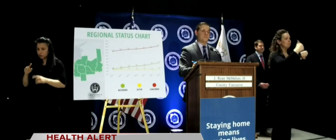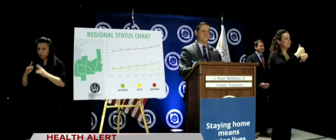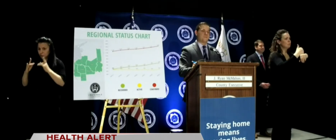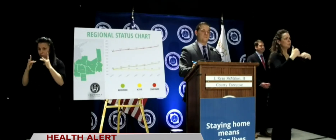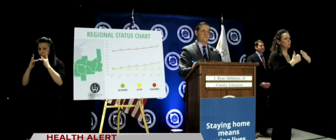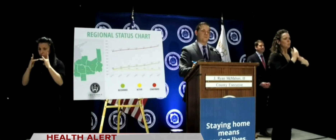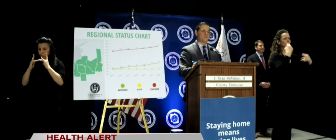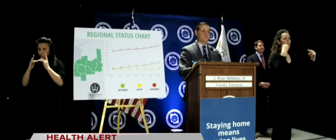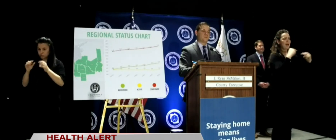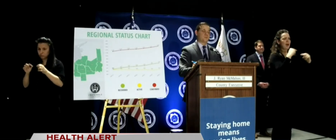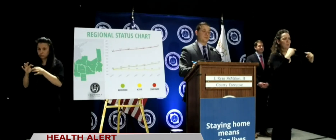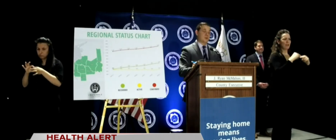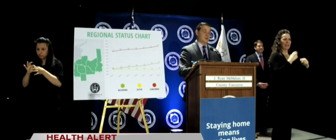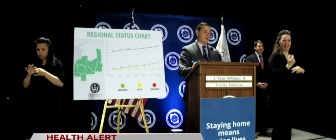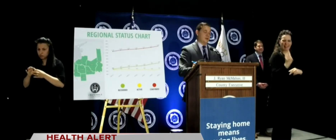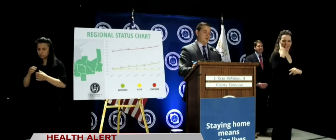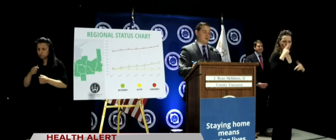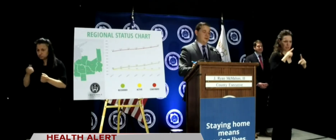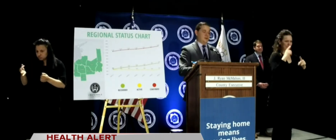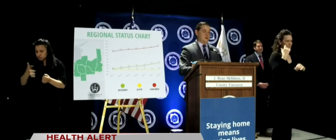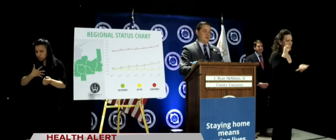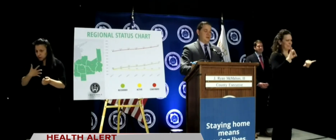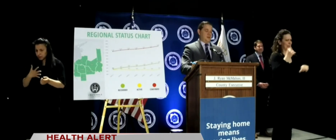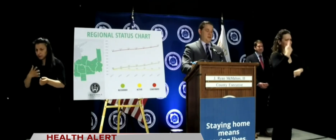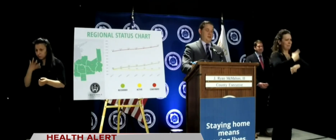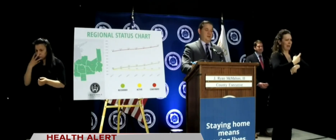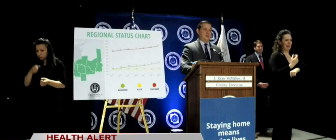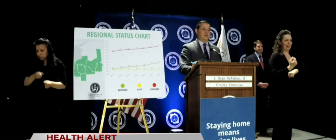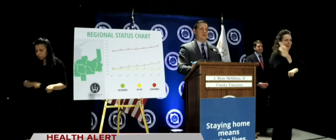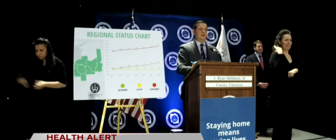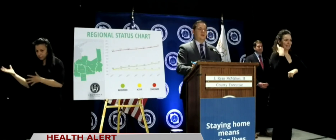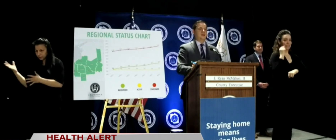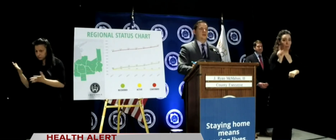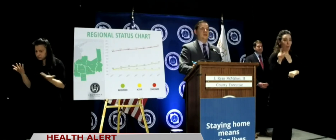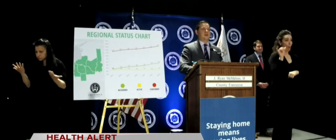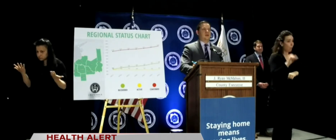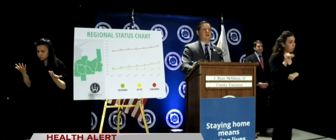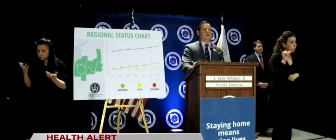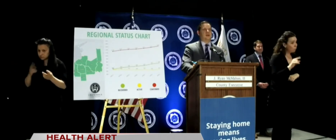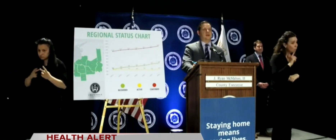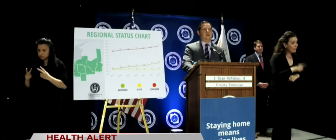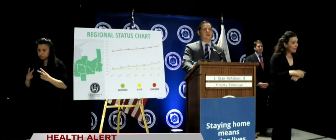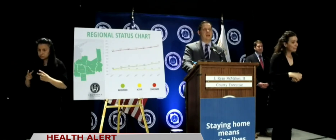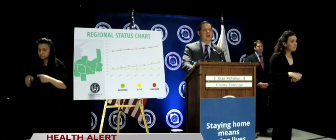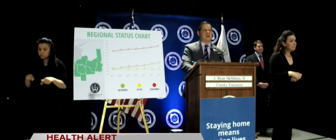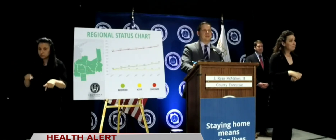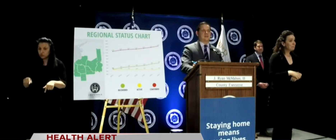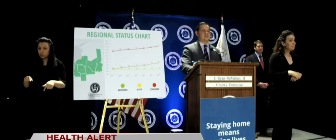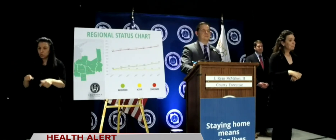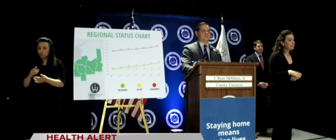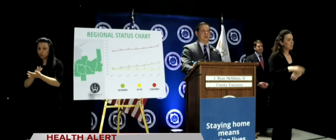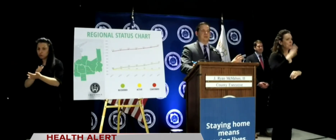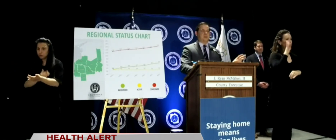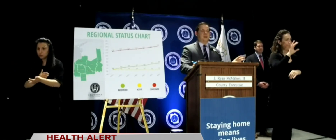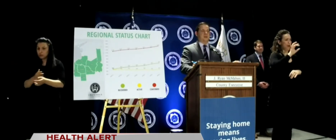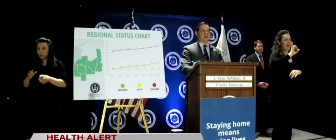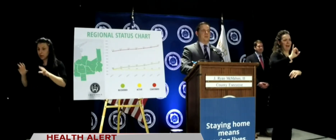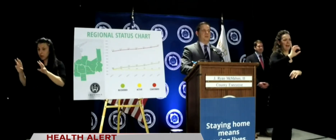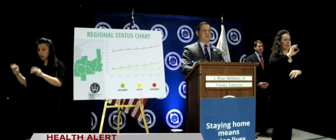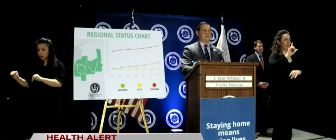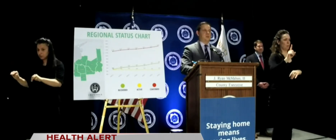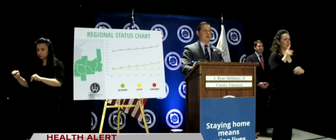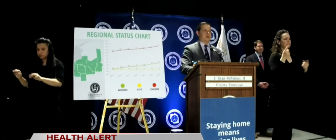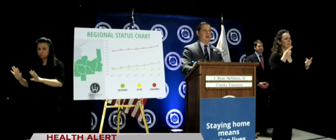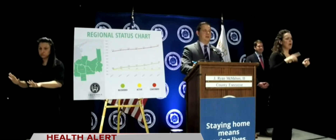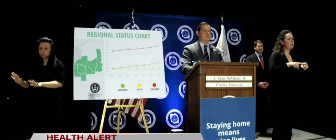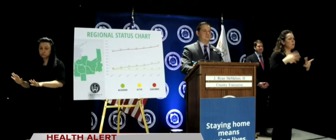status of I-81 in general? What's the impact of coronavirus on the I-81 project? Yeah, I'll let the mayor talk about